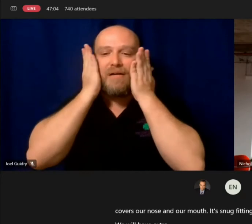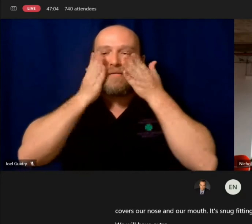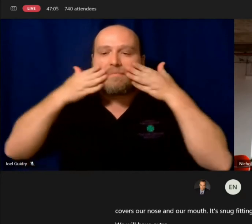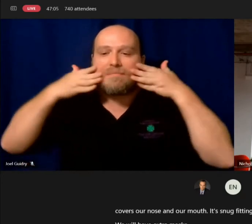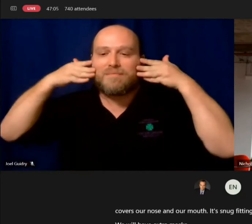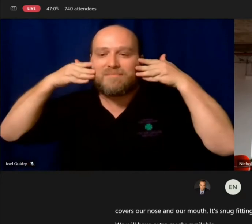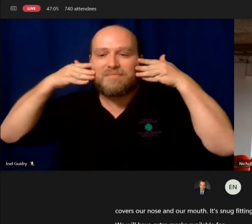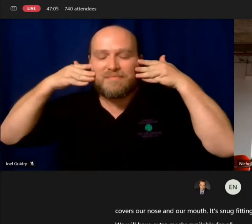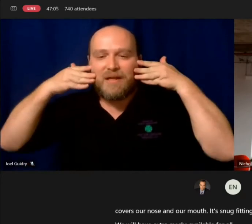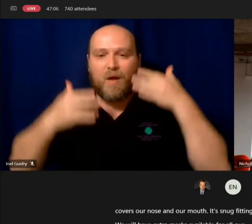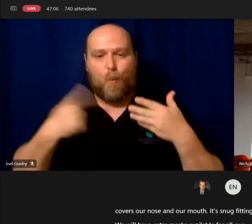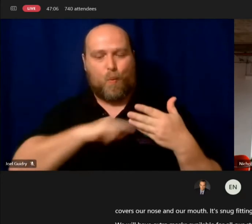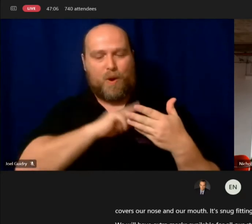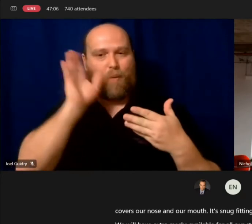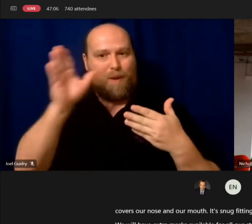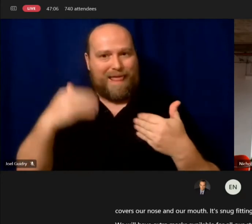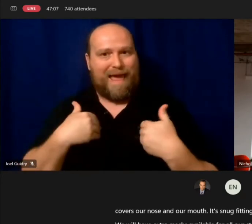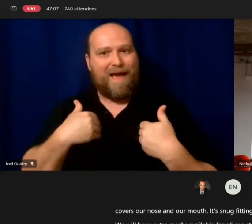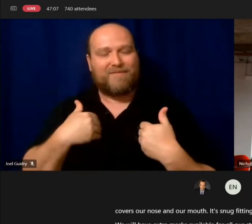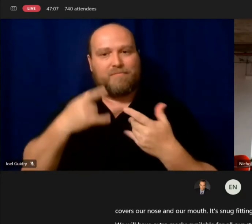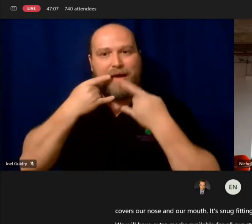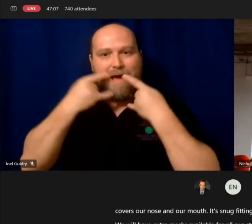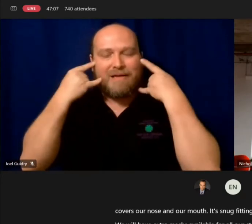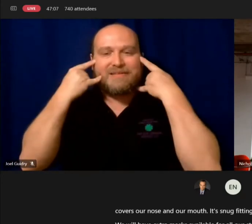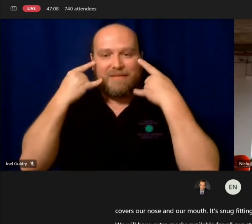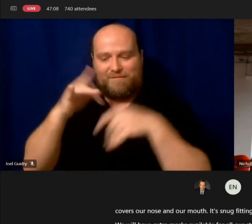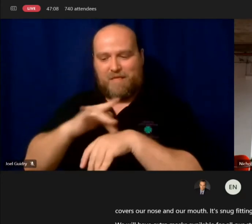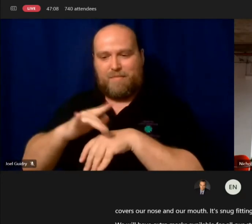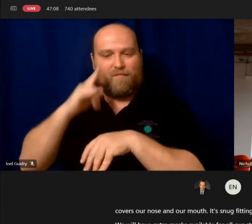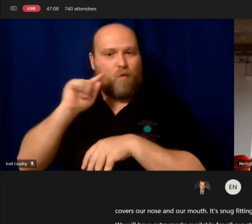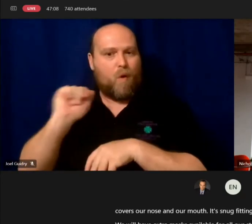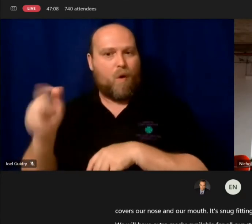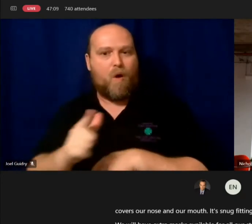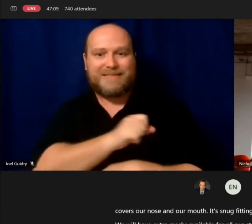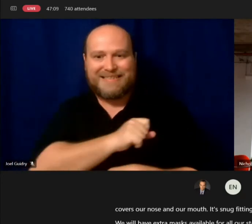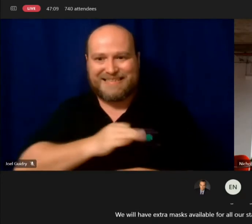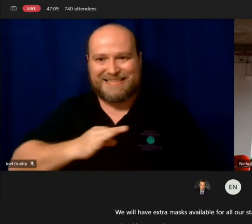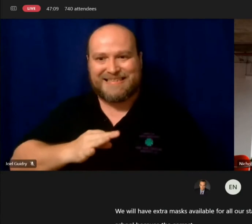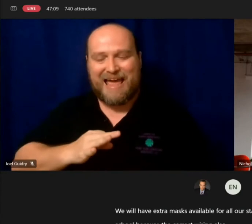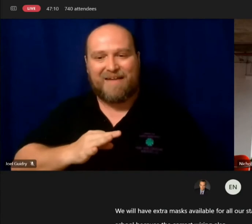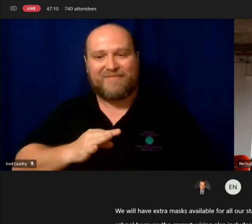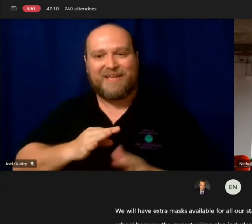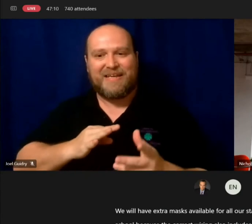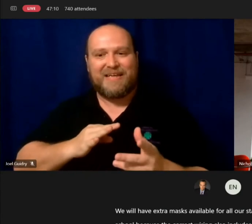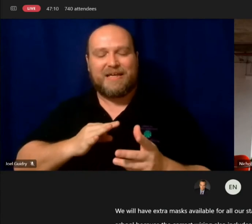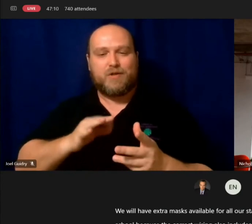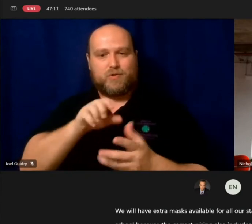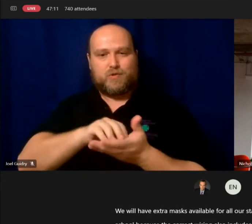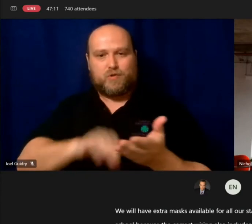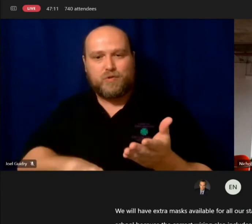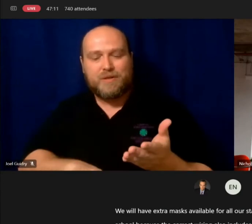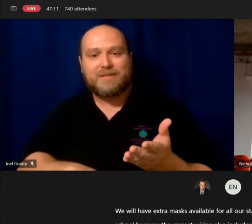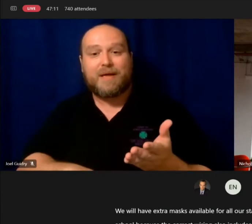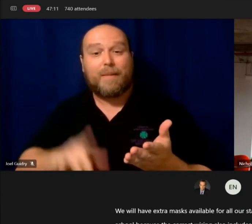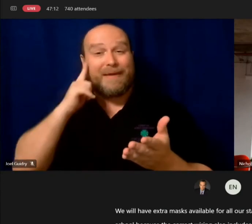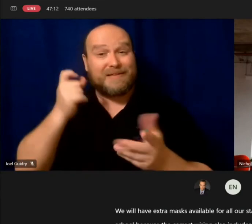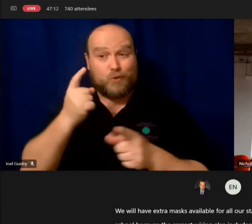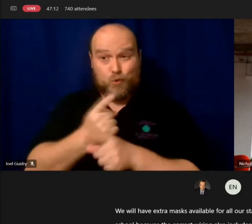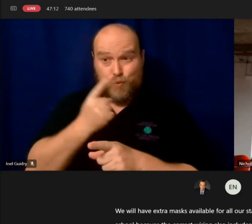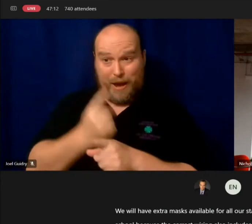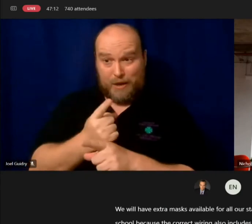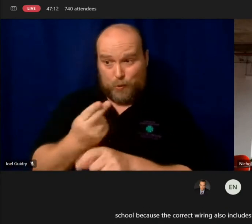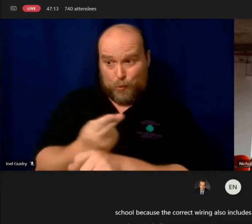and students who need them at school, because the correct wearing also includes replacing them when they're wet or where they're dirty.